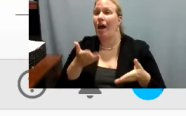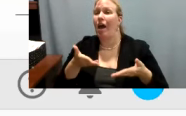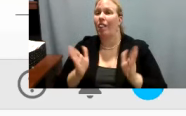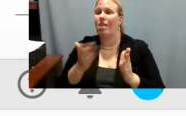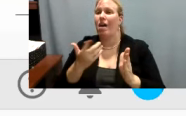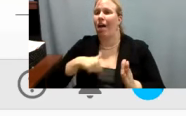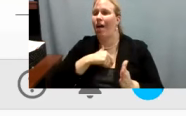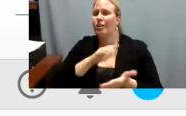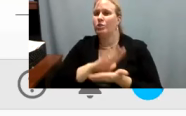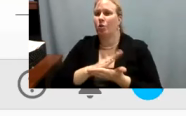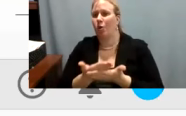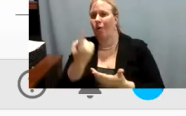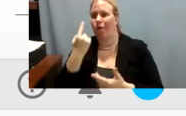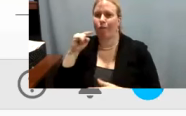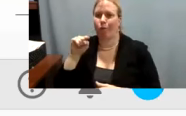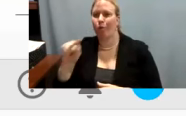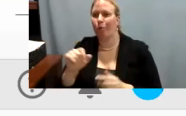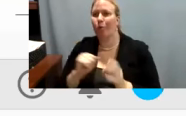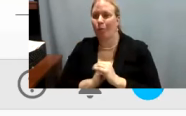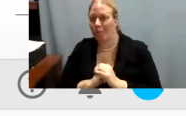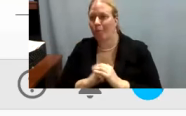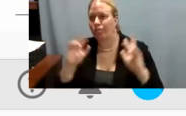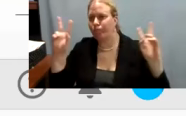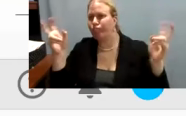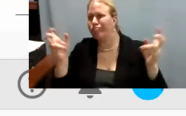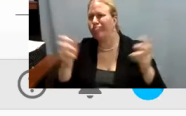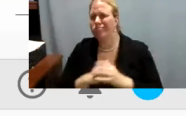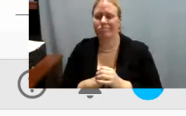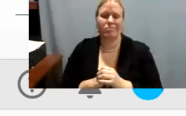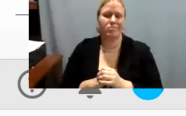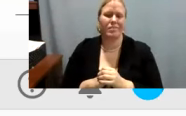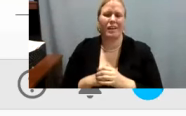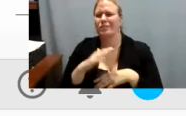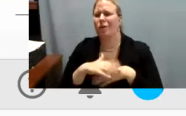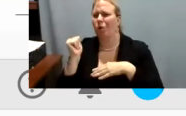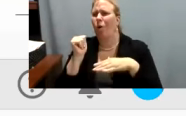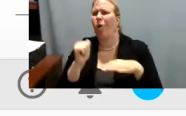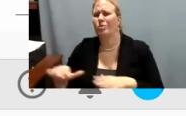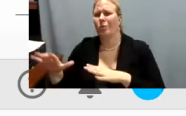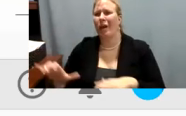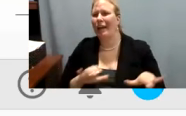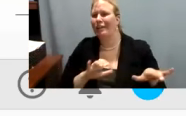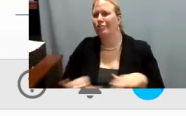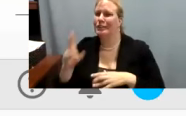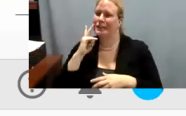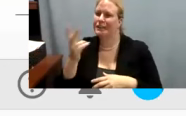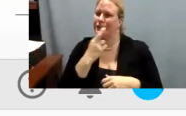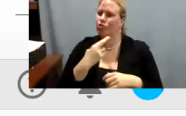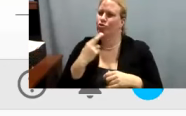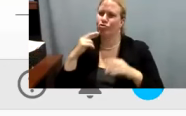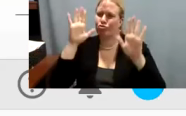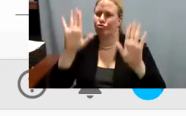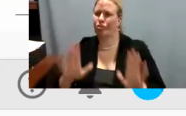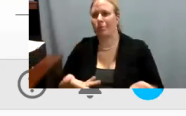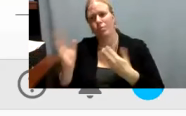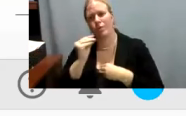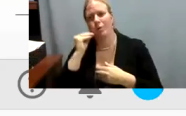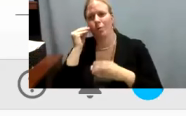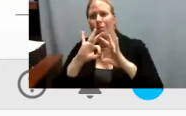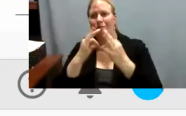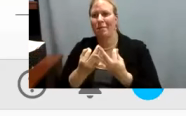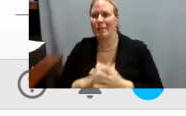just again a reminder and a call to action to take advantage and uh and see some of our great restaurants and then take that food home to your family